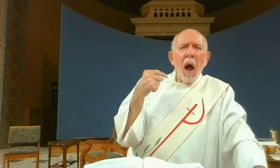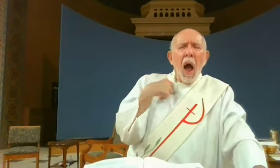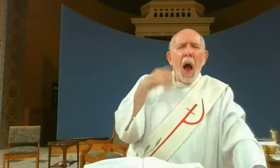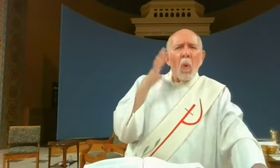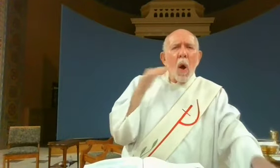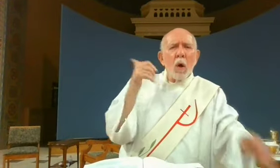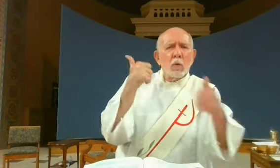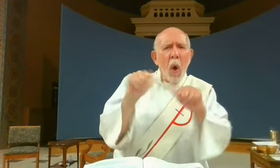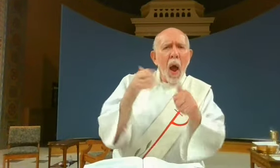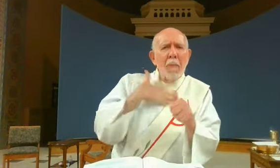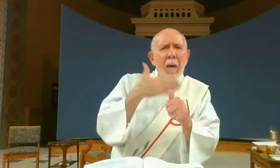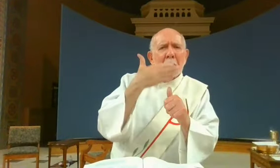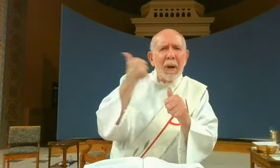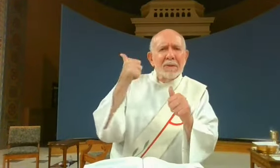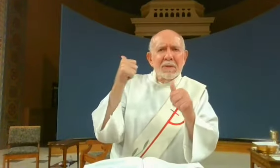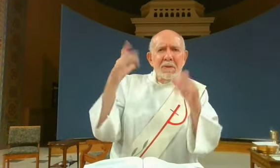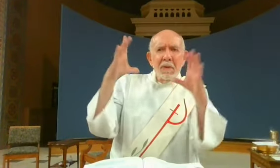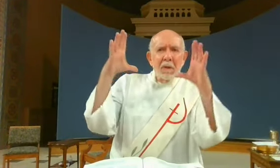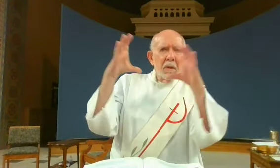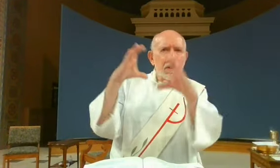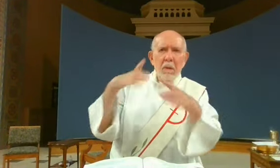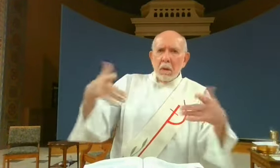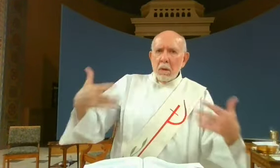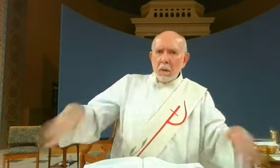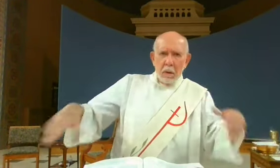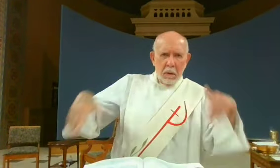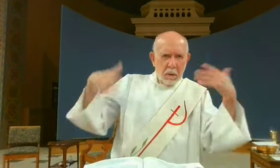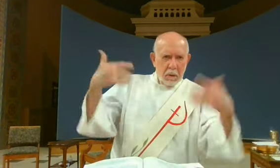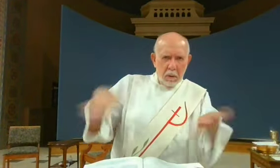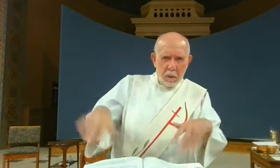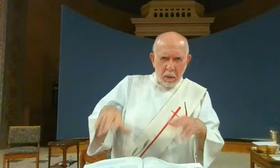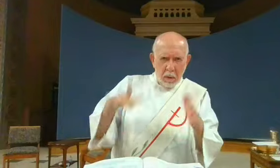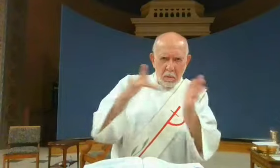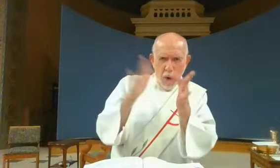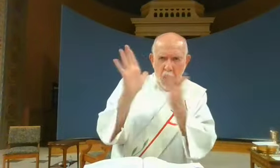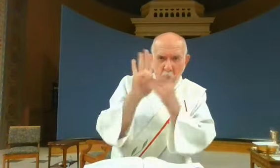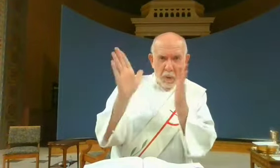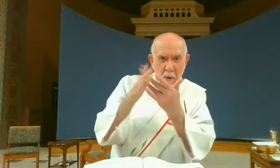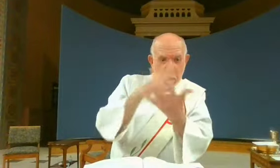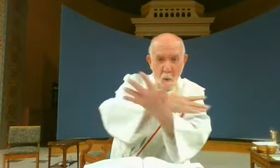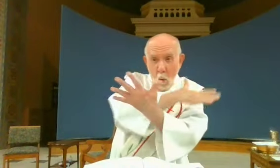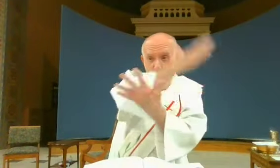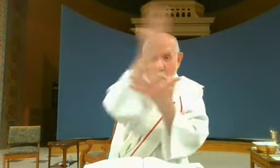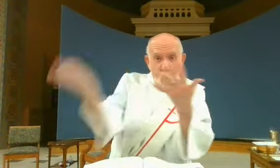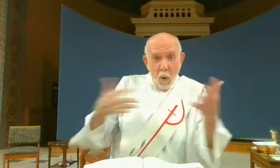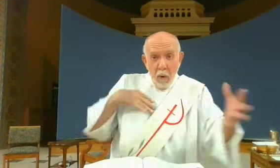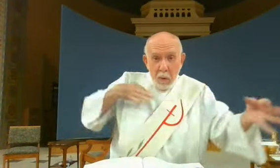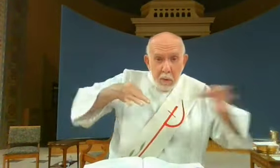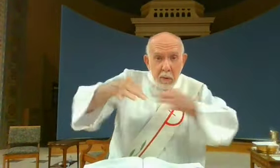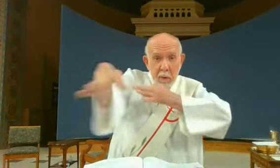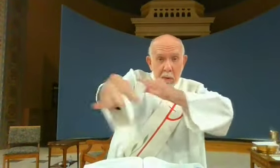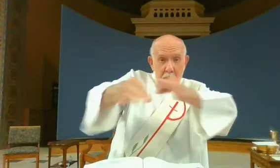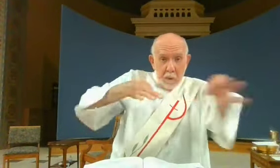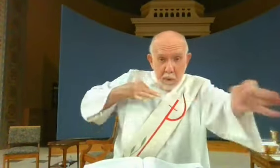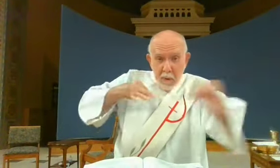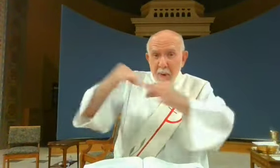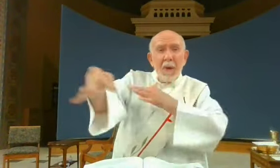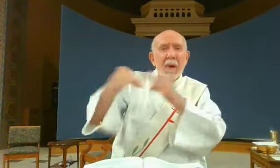I understand. And I will try my best to condense it. I mean, the Bible, it's full of meaning